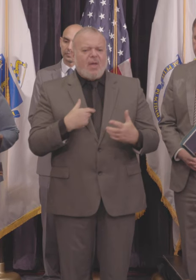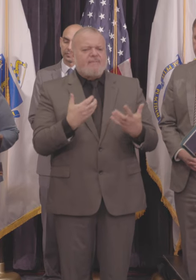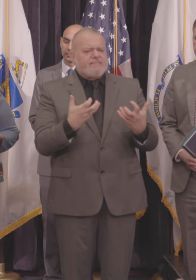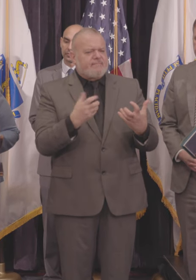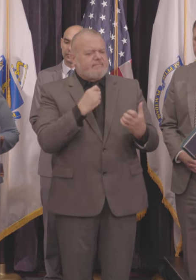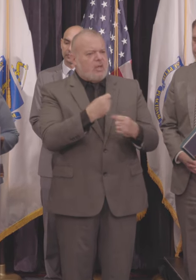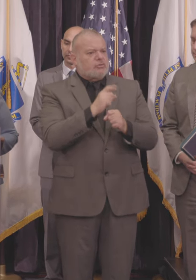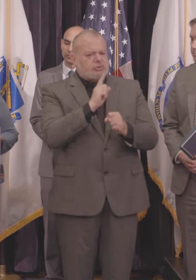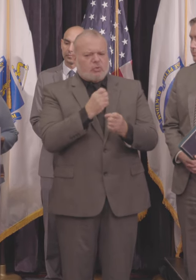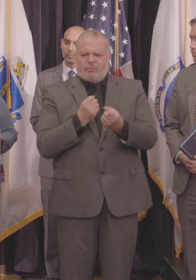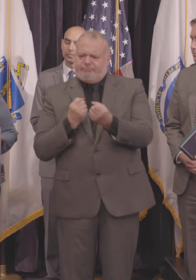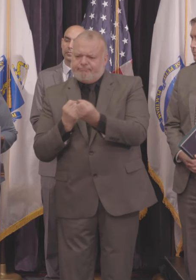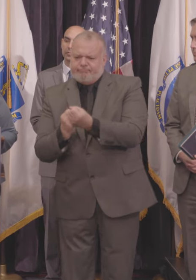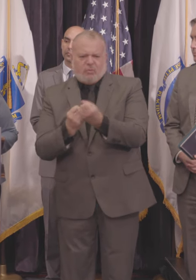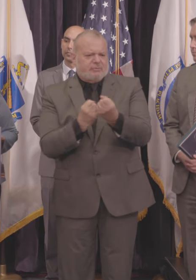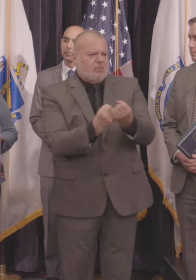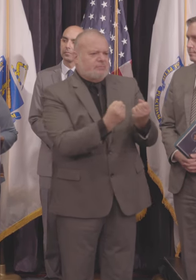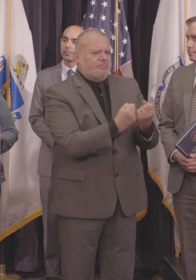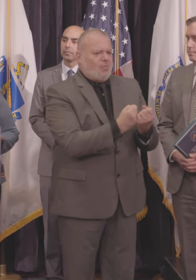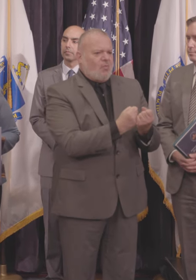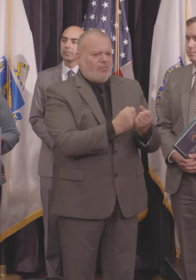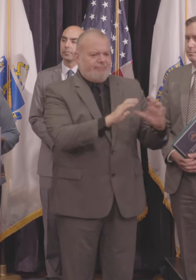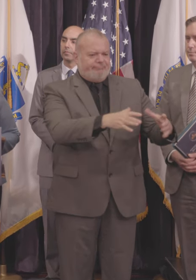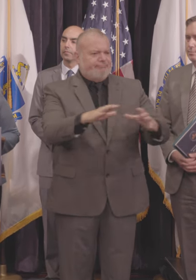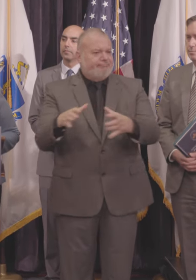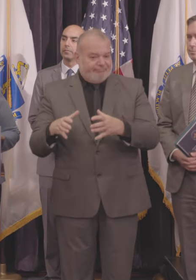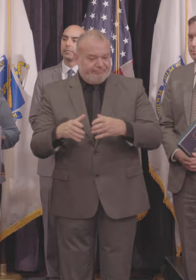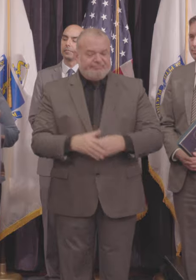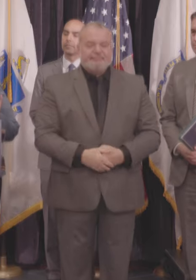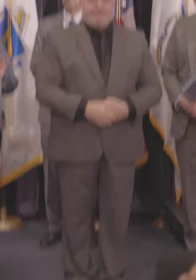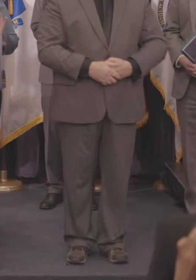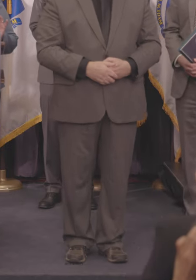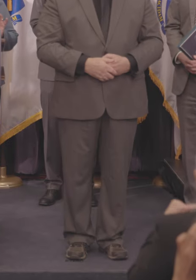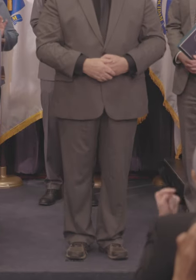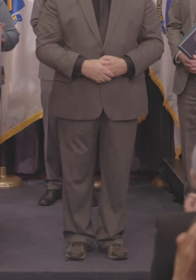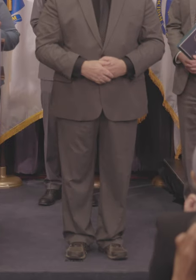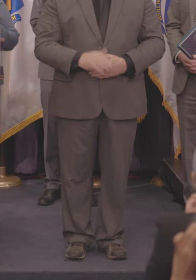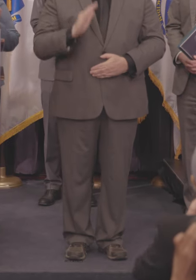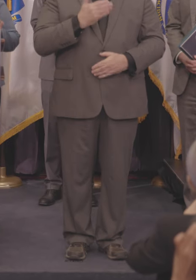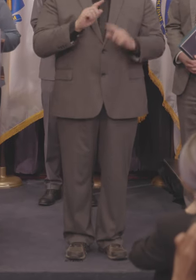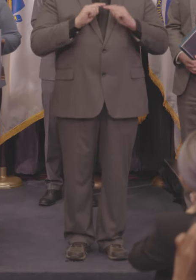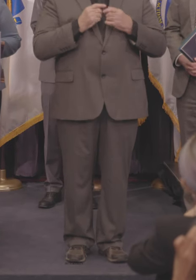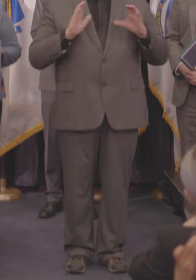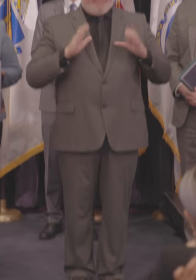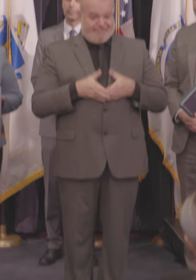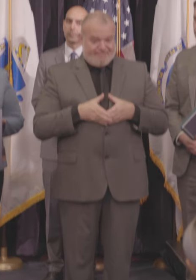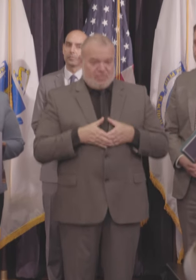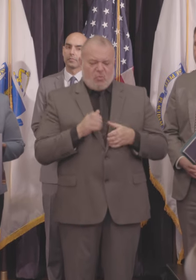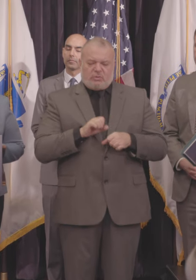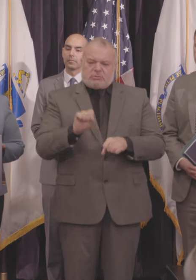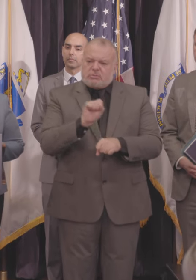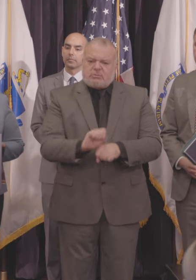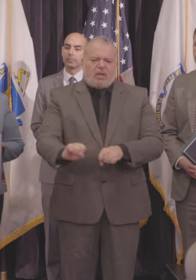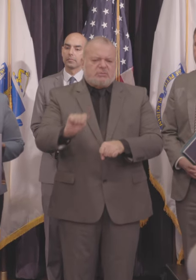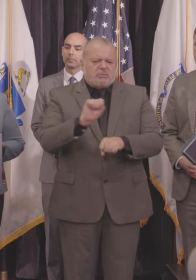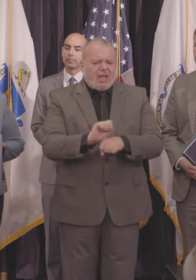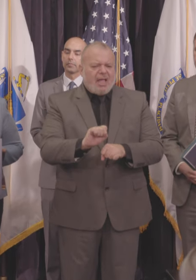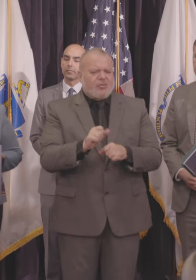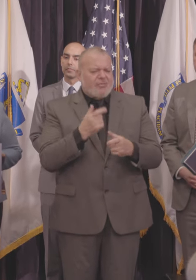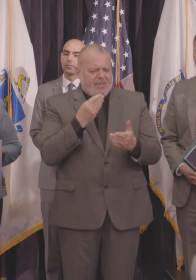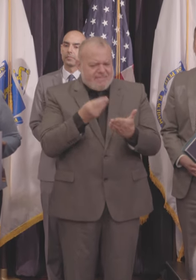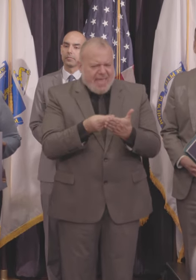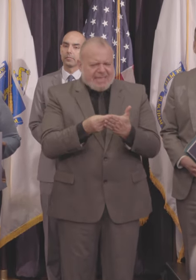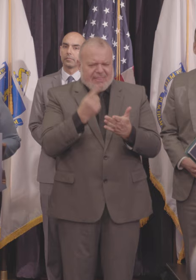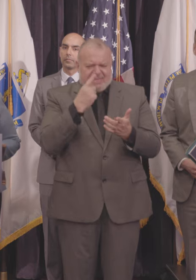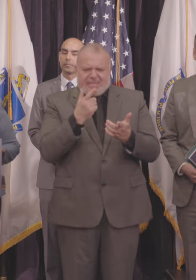population. And it's inspiring to see how hard our whole team is working to make every dollar go as far as possible, as far as it possibly can